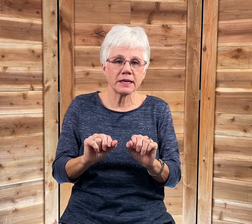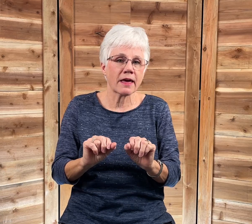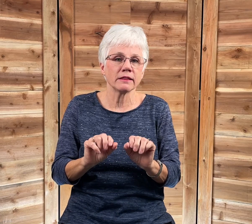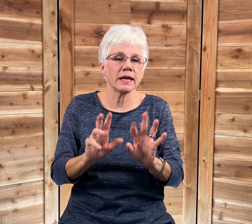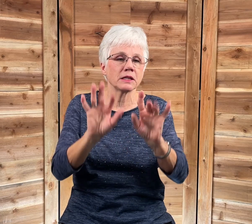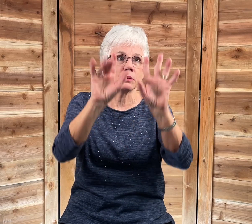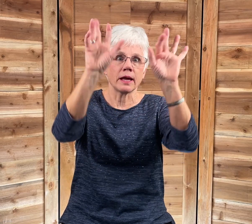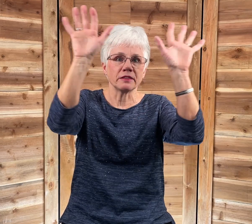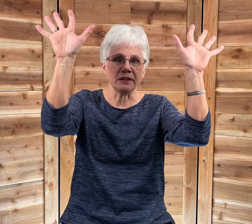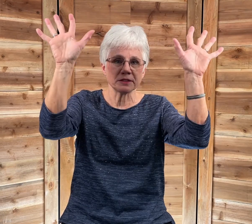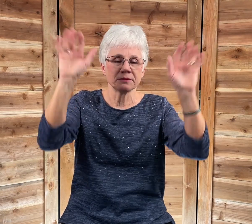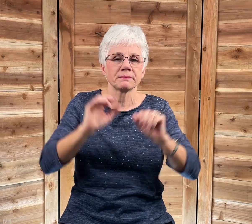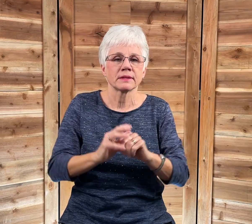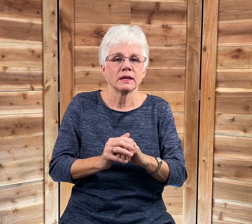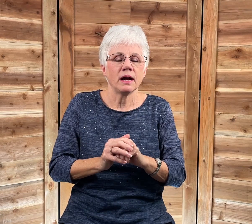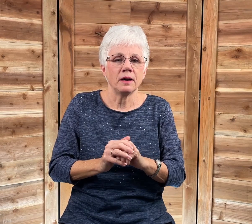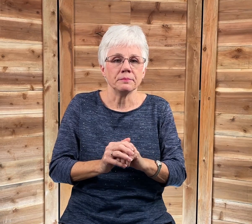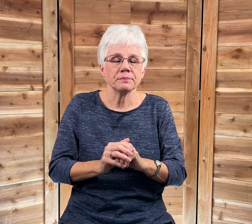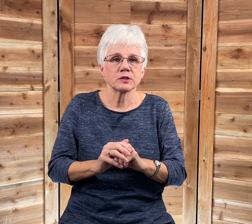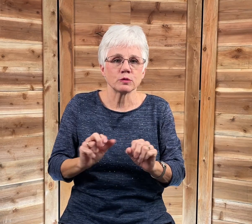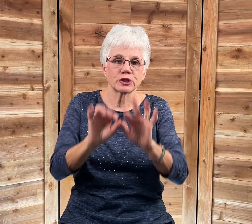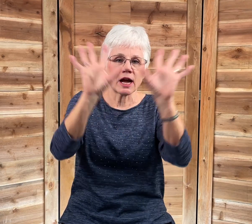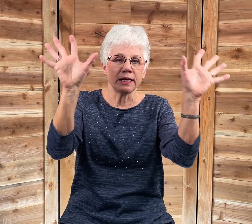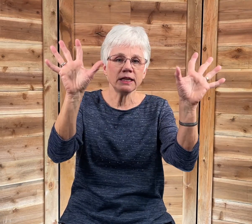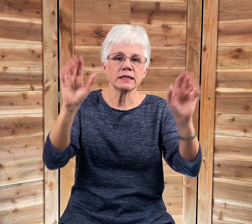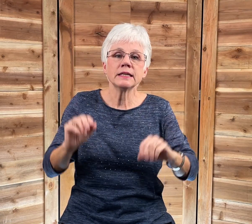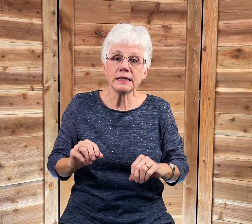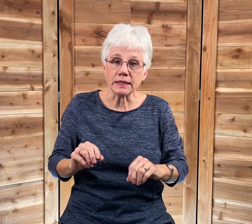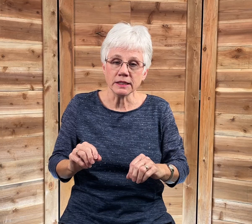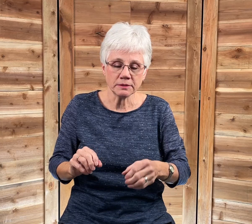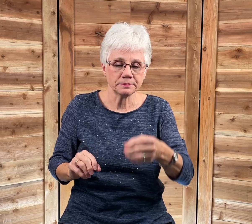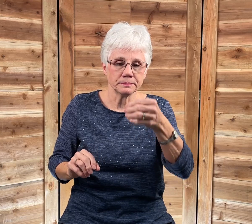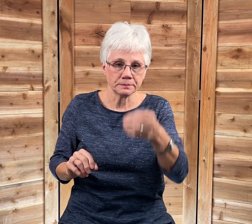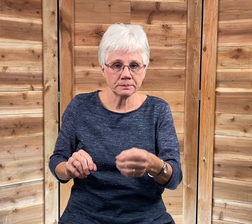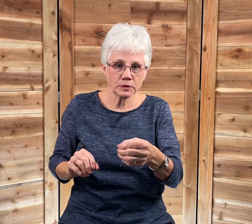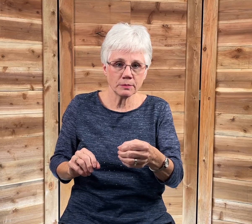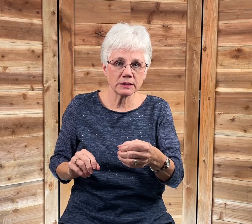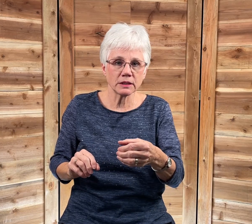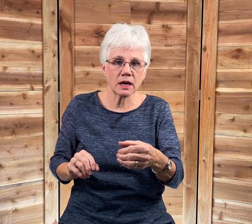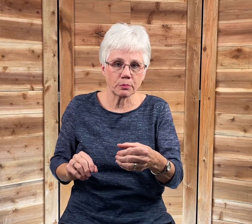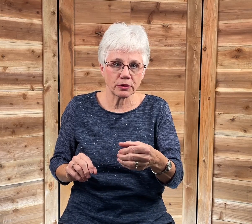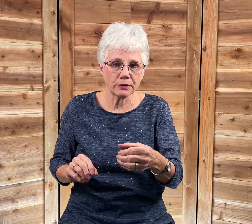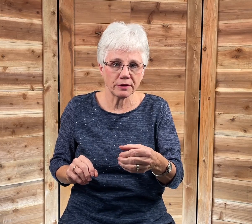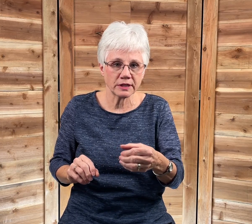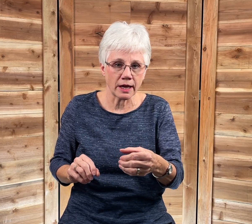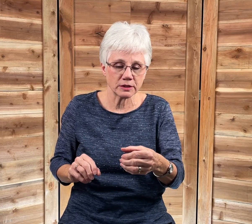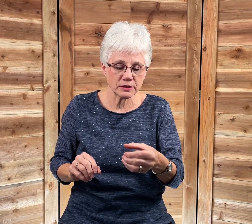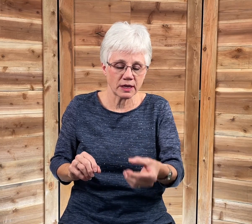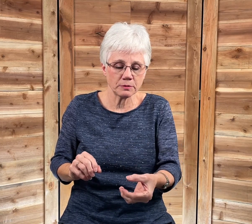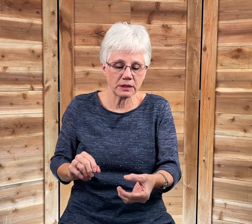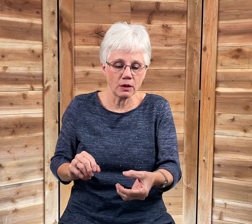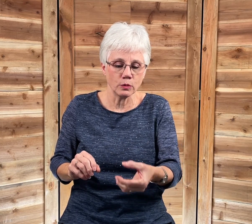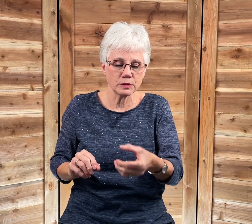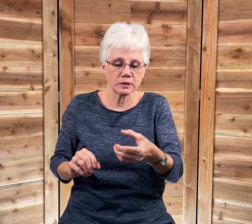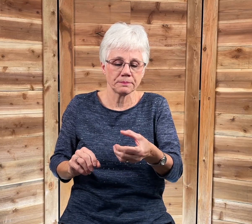is making that light go like this. So shining in, you're going to make a little cup with your left hand. It doesn't